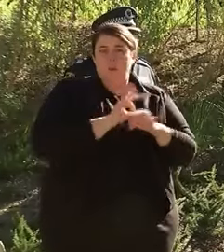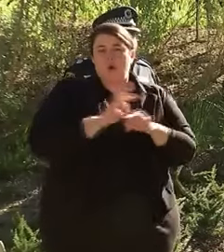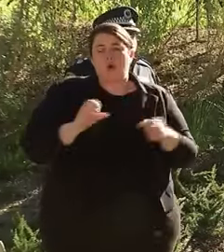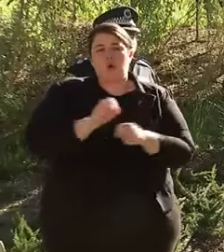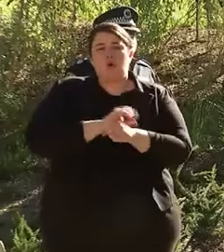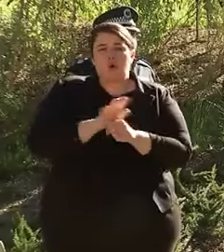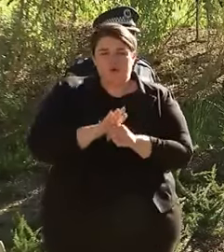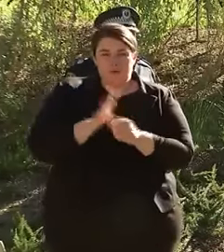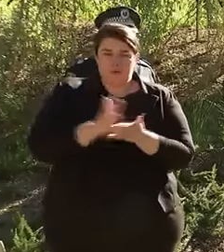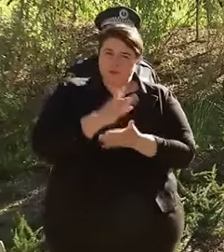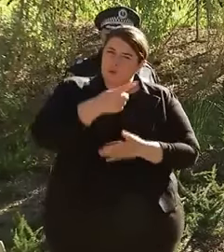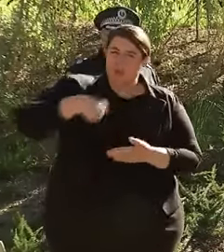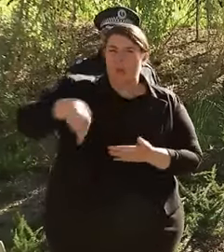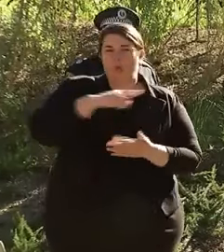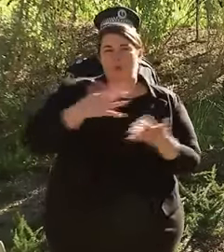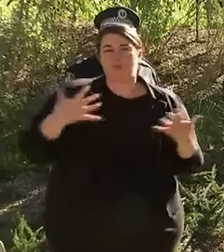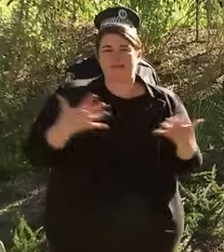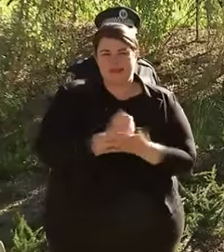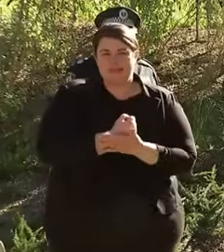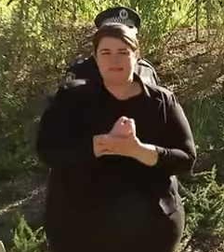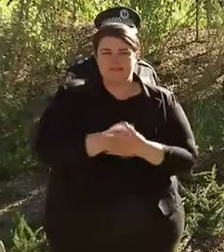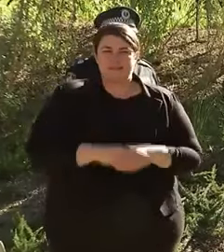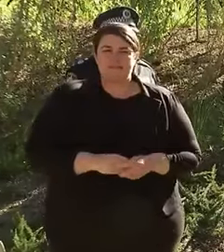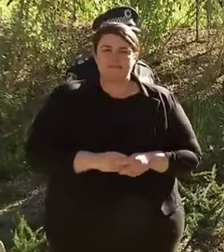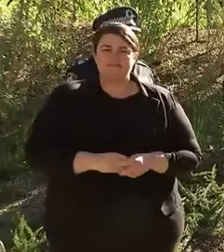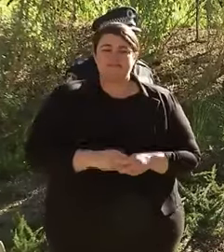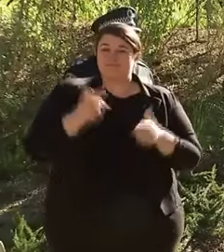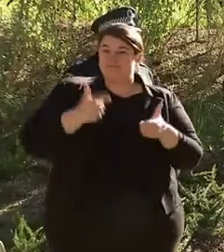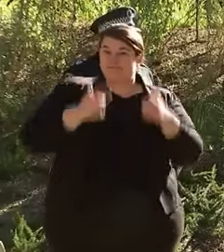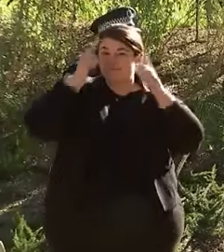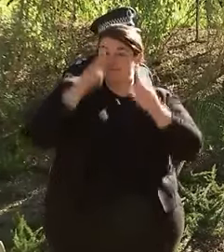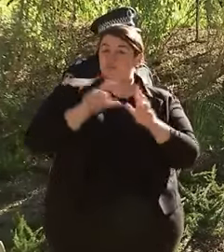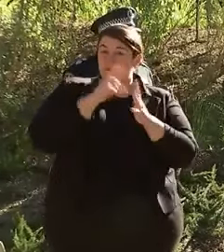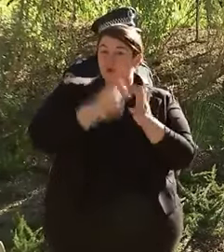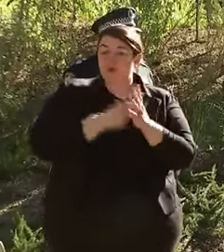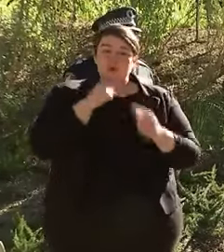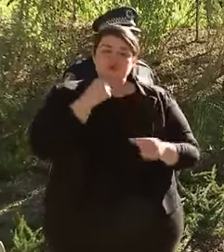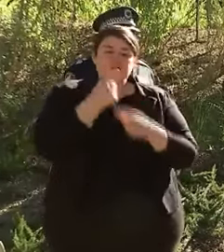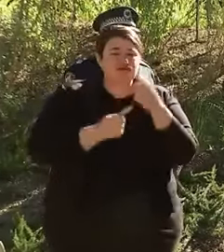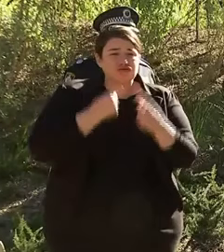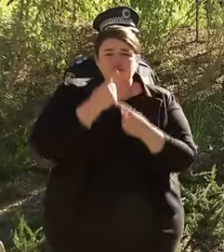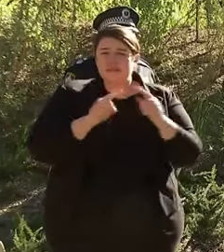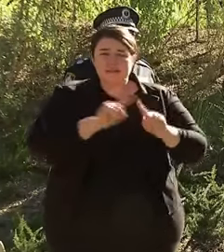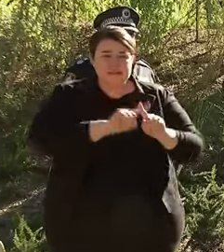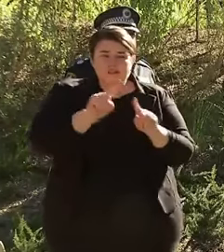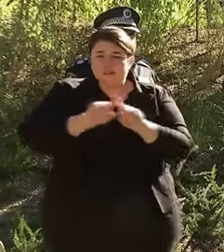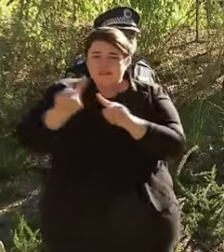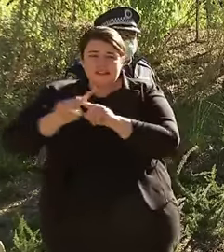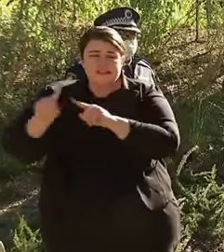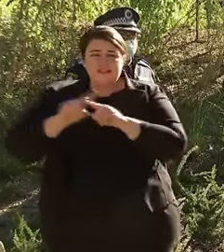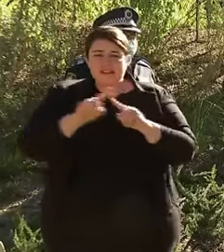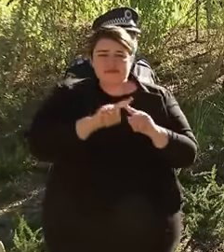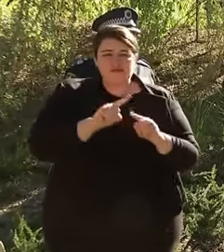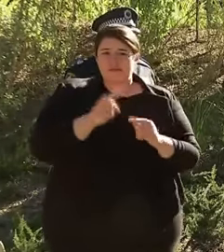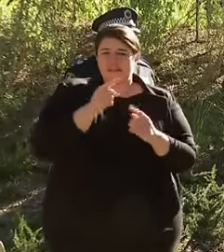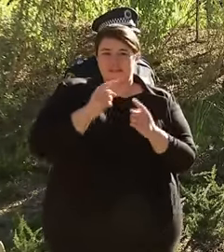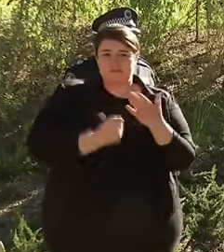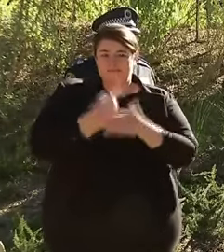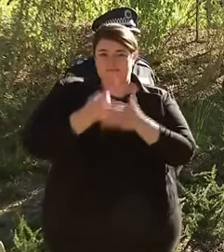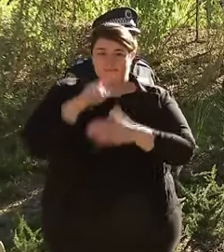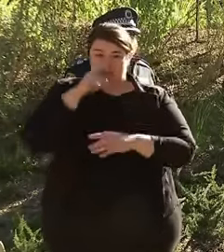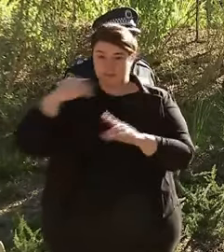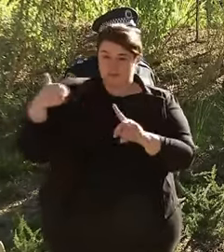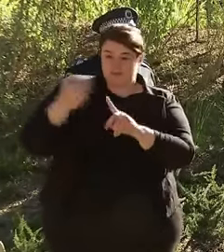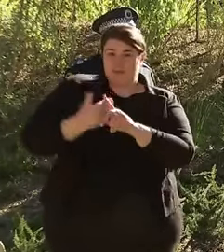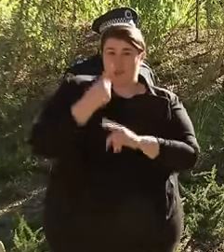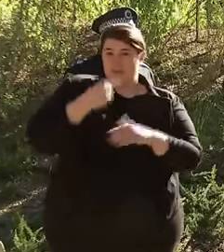sure all of us stay safe. Dr. Chant will of course go through all those cases and make sure that all of us are aware of what's